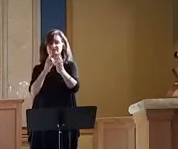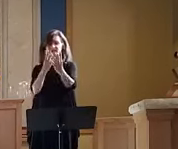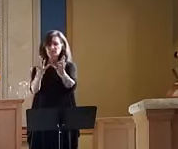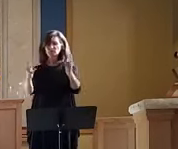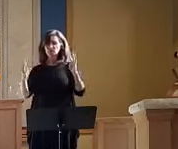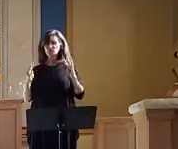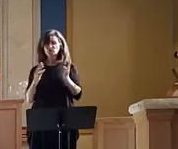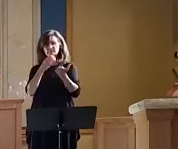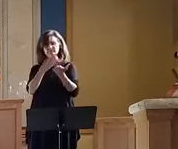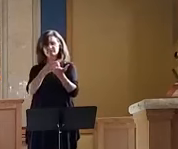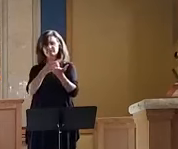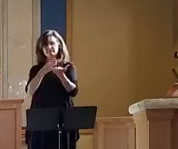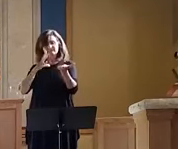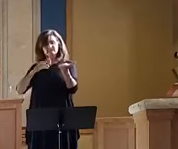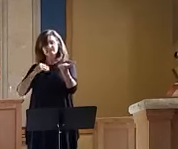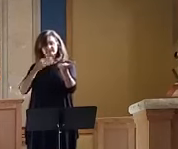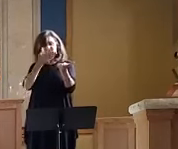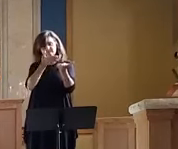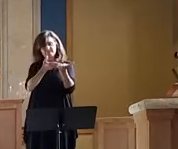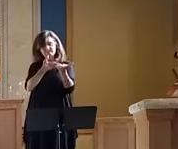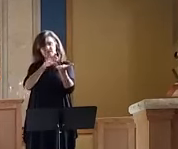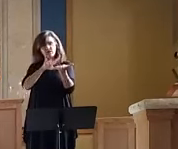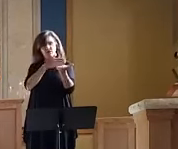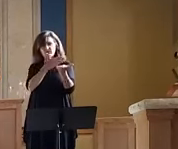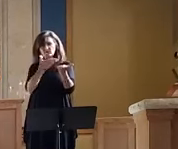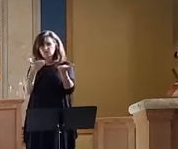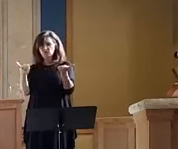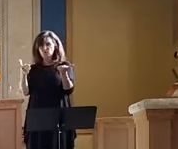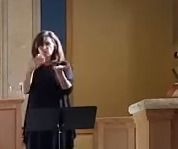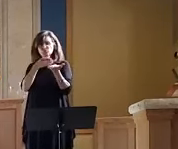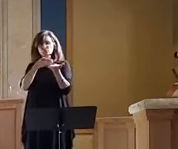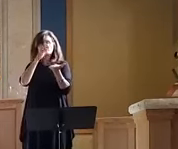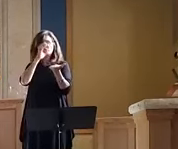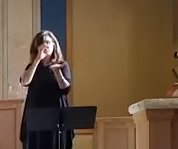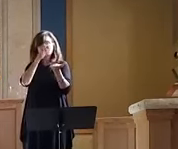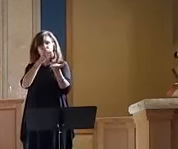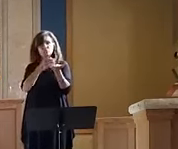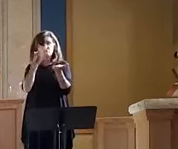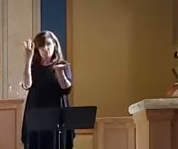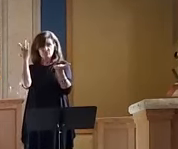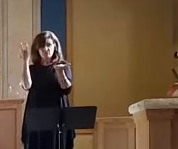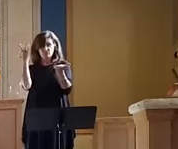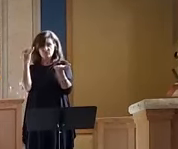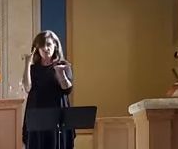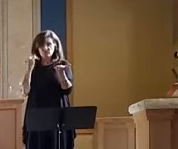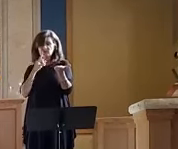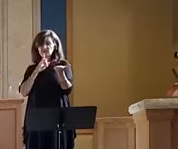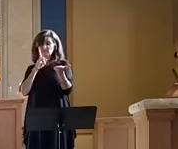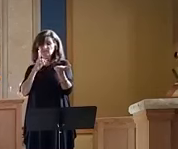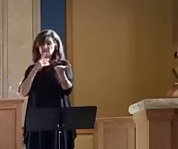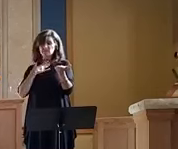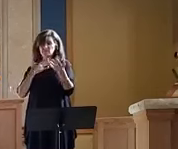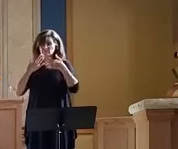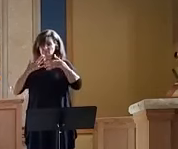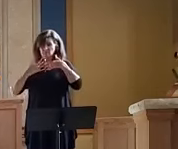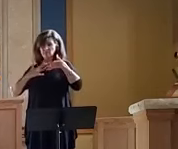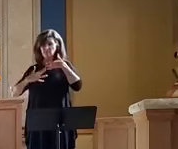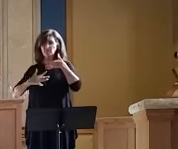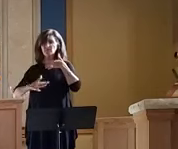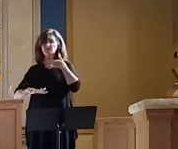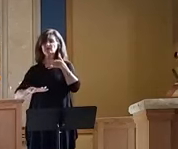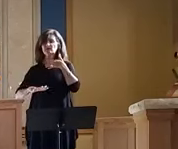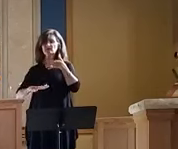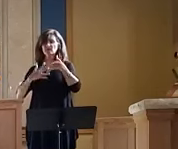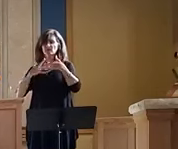his disciples, saying, "Take this, all of you, and drink from it. For this is the chalice of